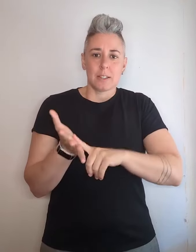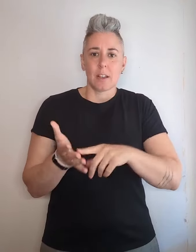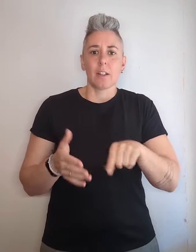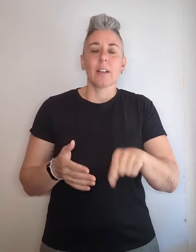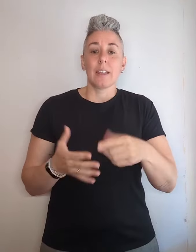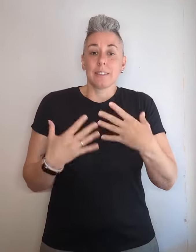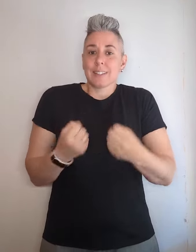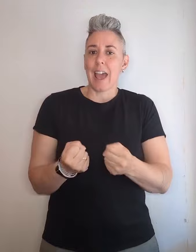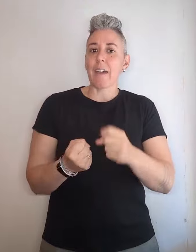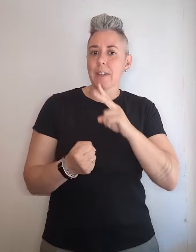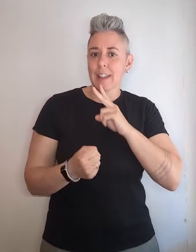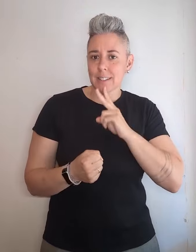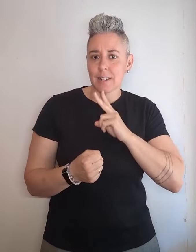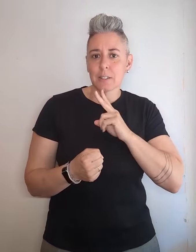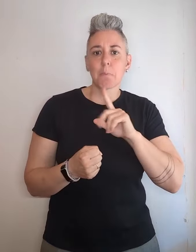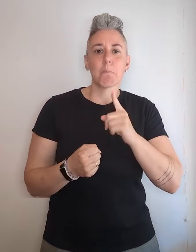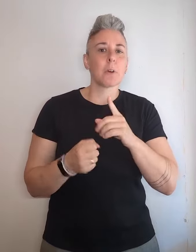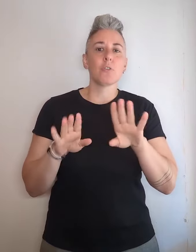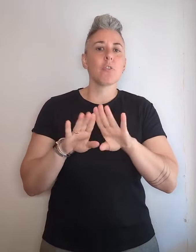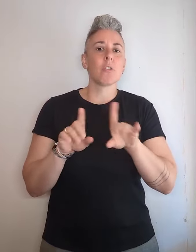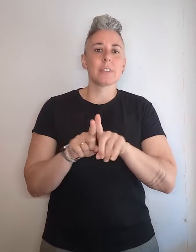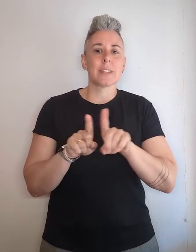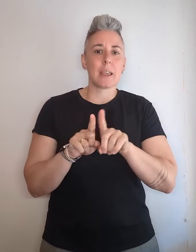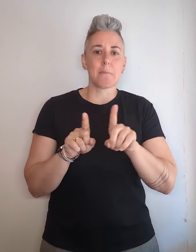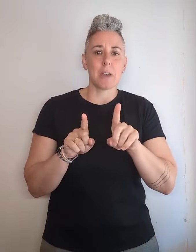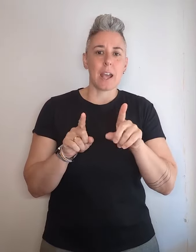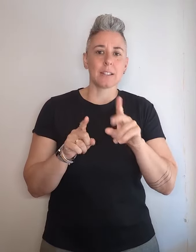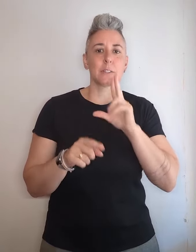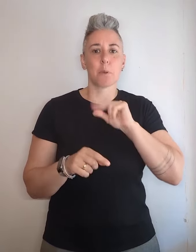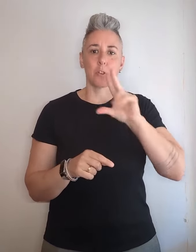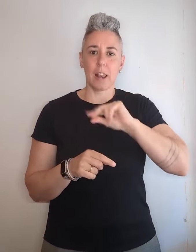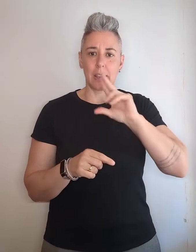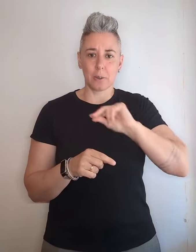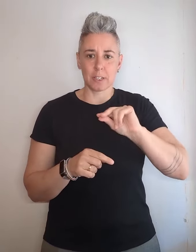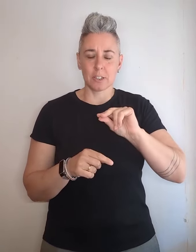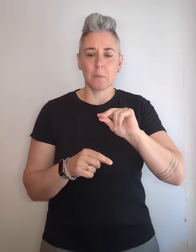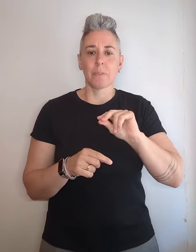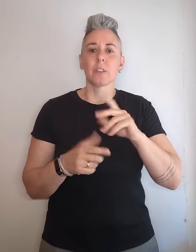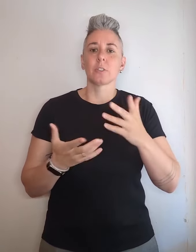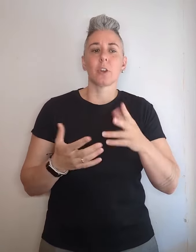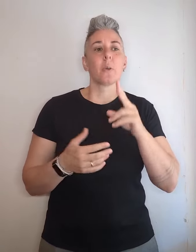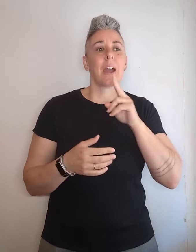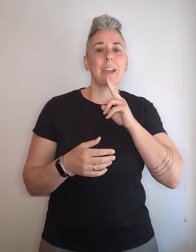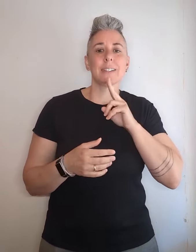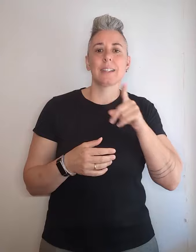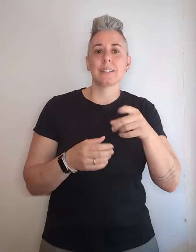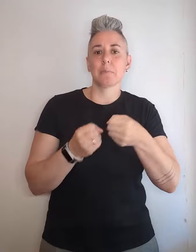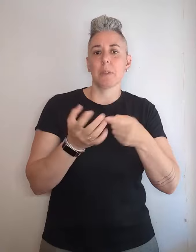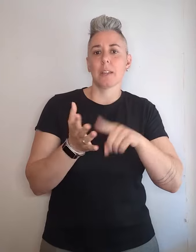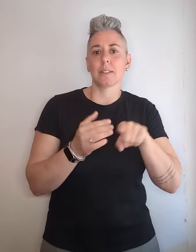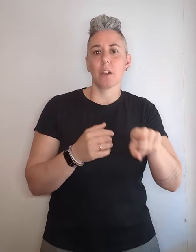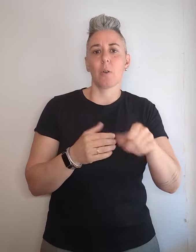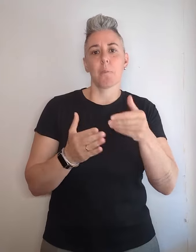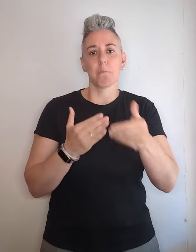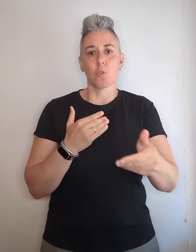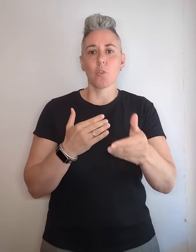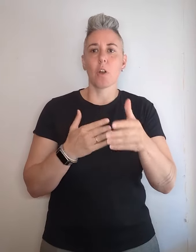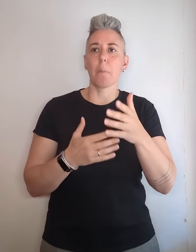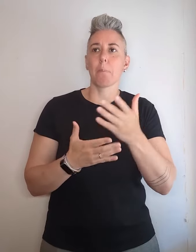BSL, it does have accents, but not the same as spoken language. So accents in BSL are more